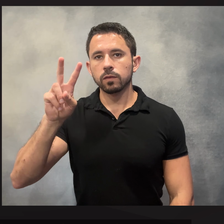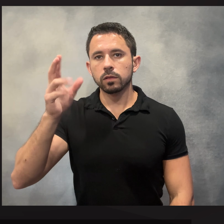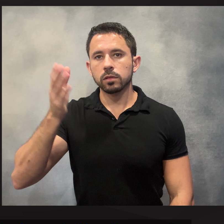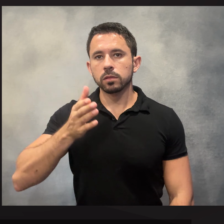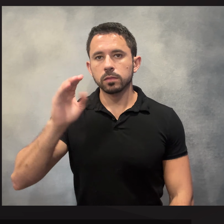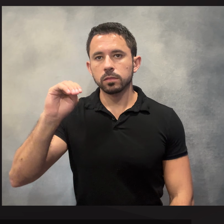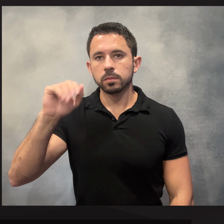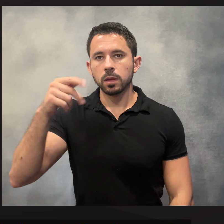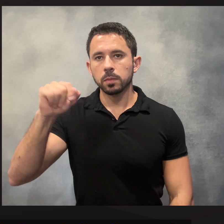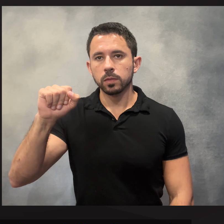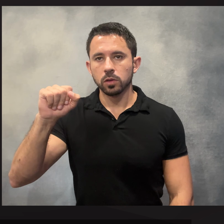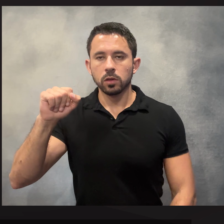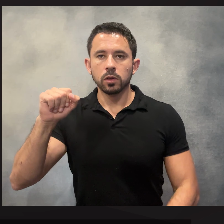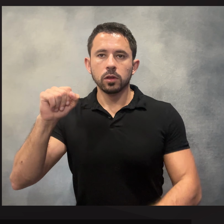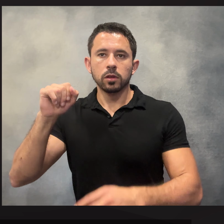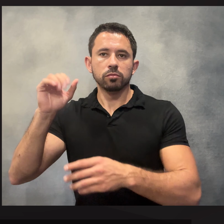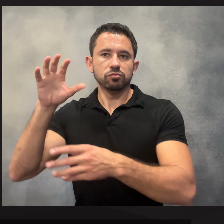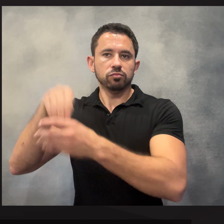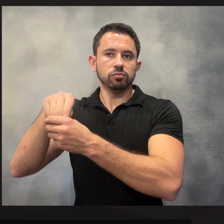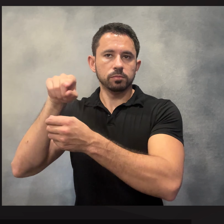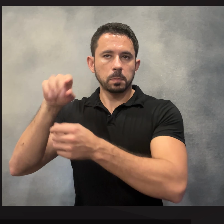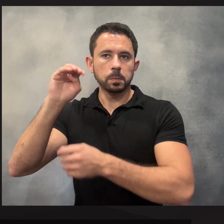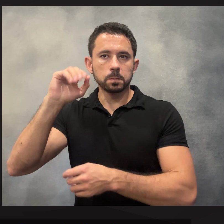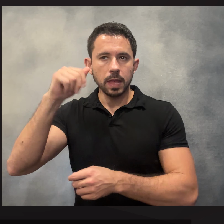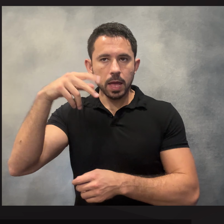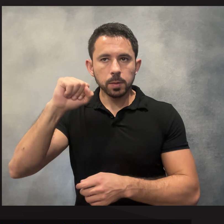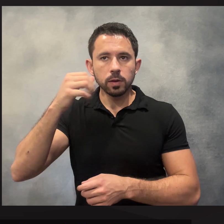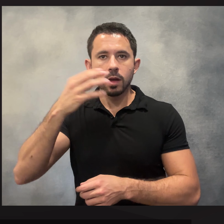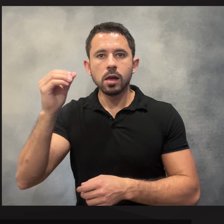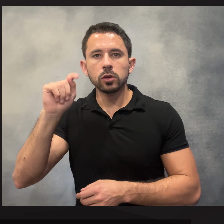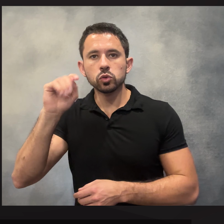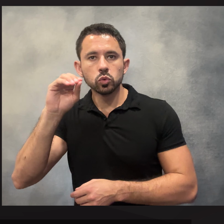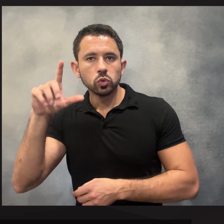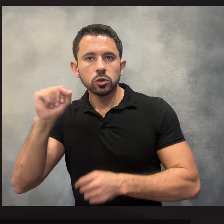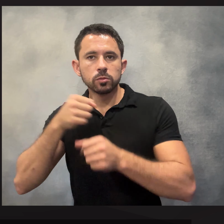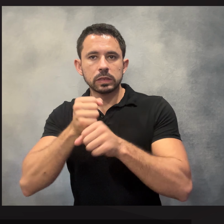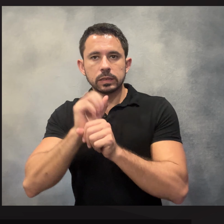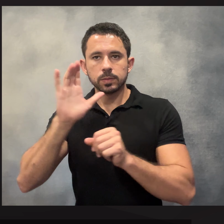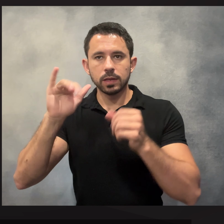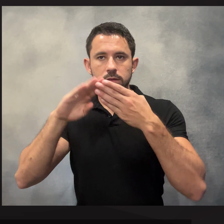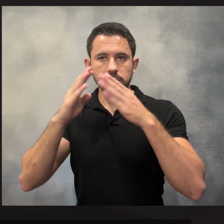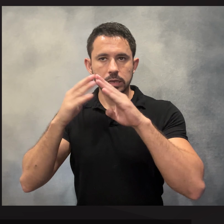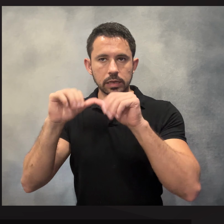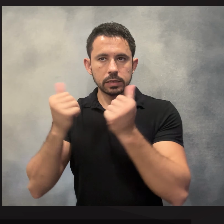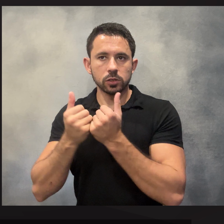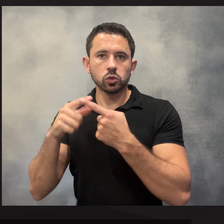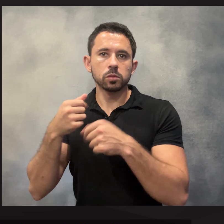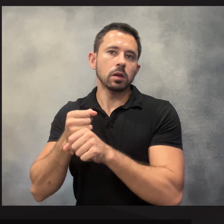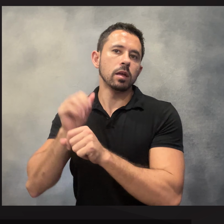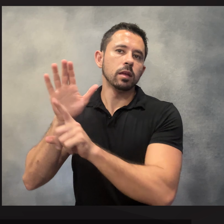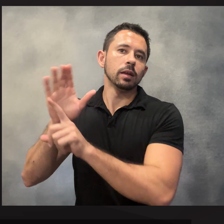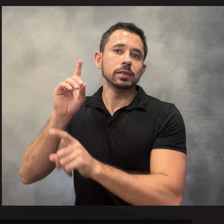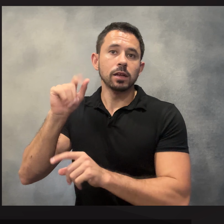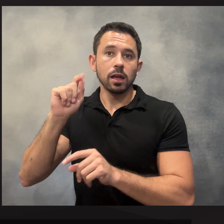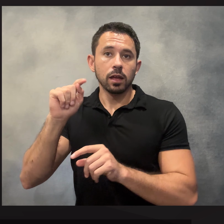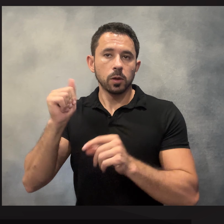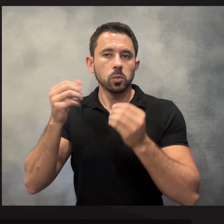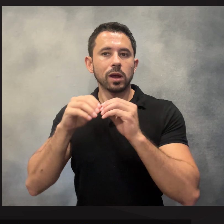nyc.gov/maps hosts maps and tools created by city agencies to make their data more accessible to the